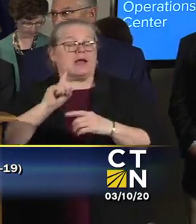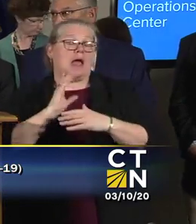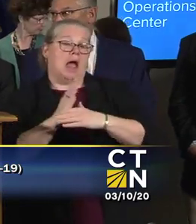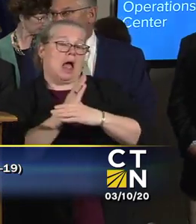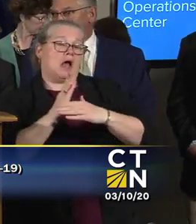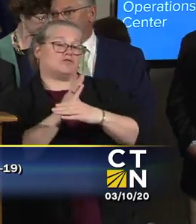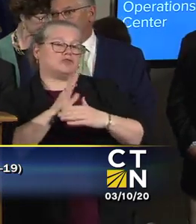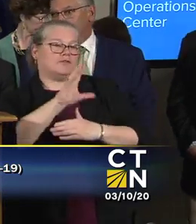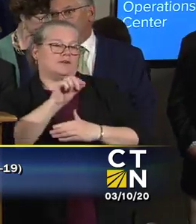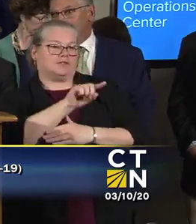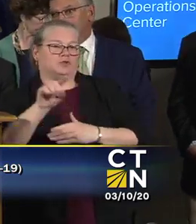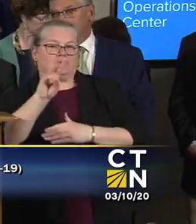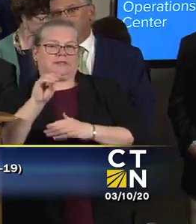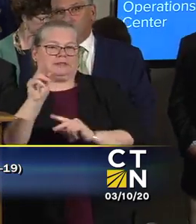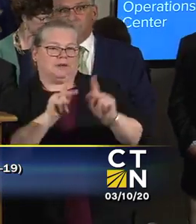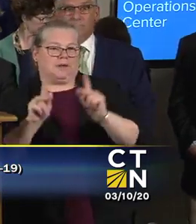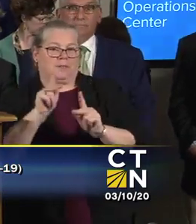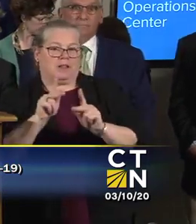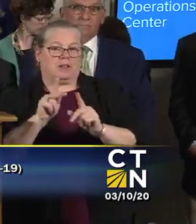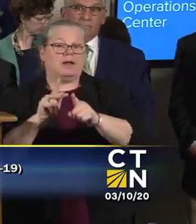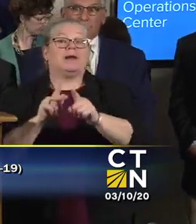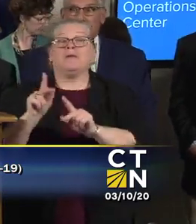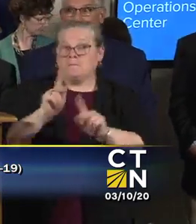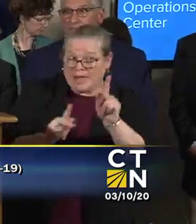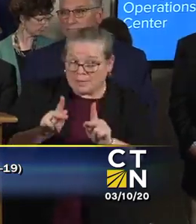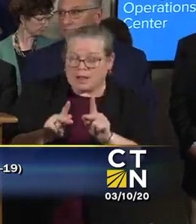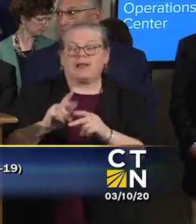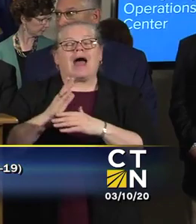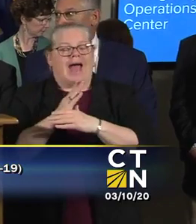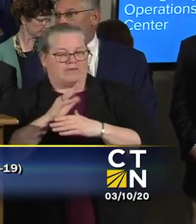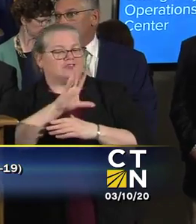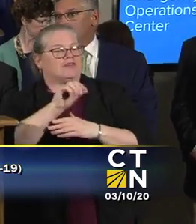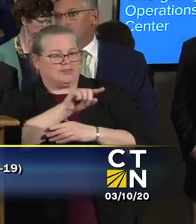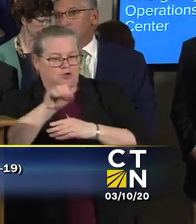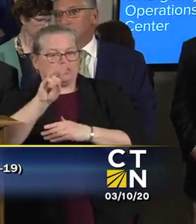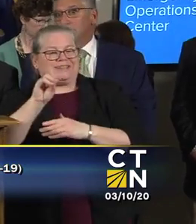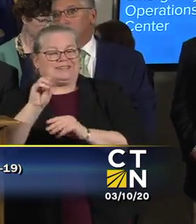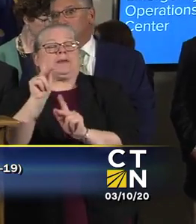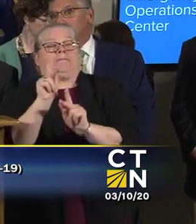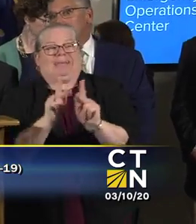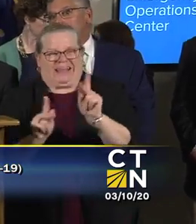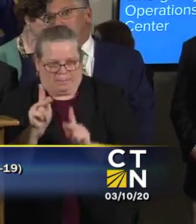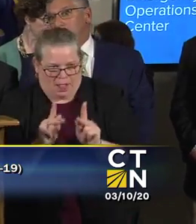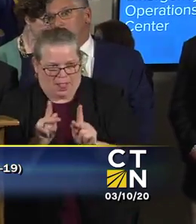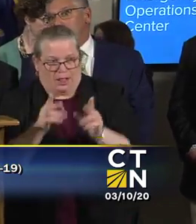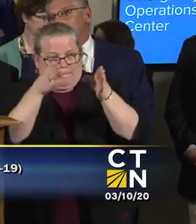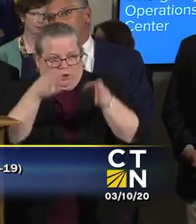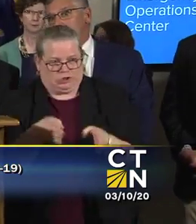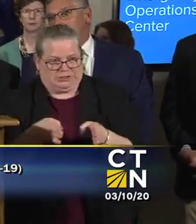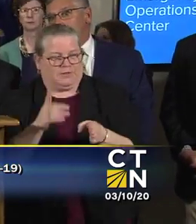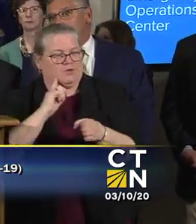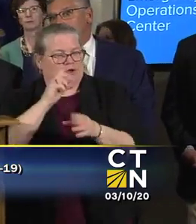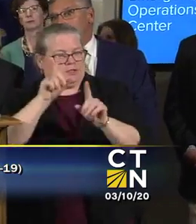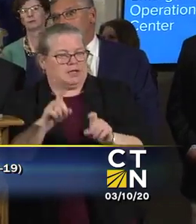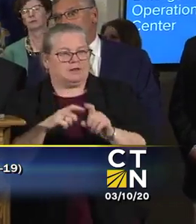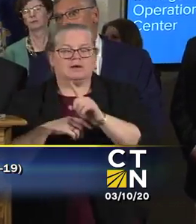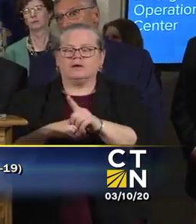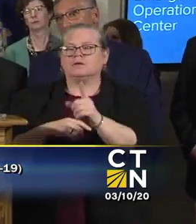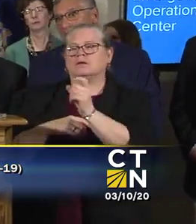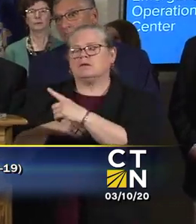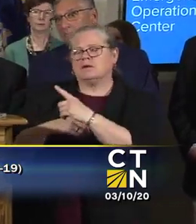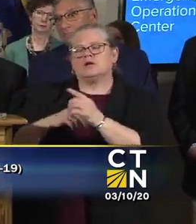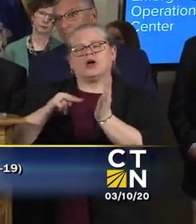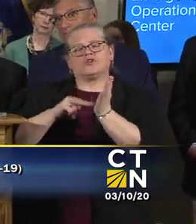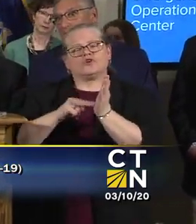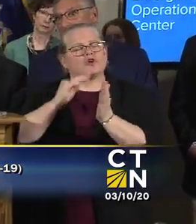50 to 60 per day. People. People. Got it. Correct. In terms of nursing homes, I know about the visitation restrictions that went out.